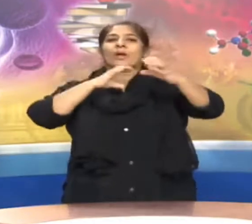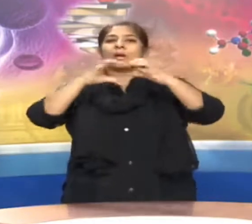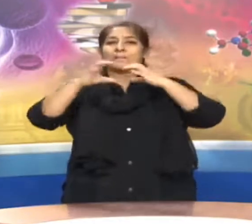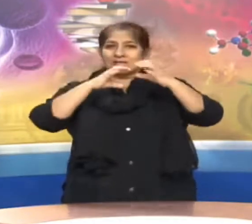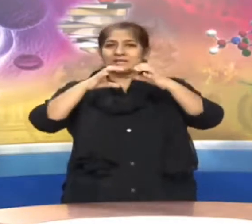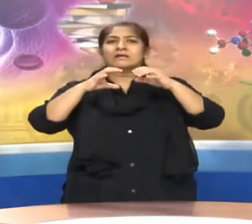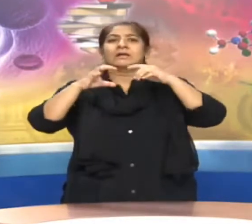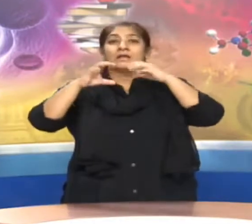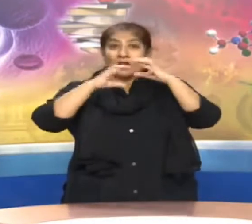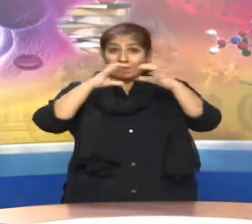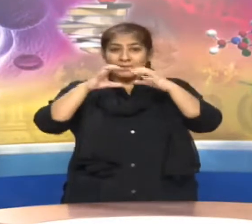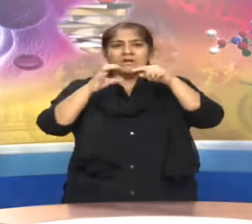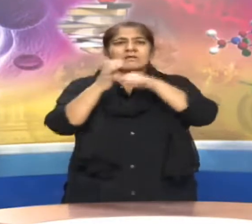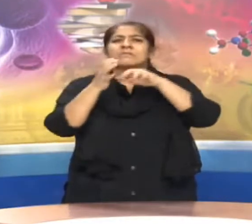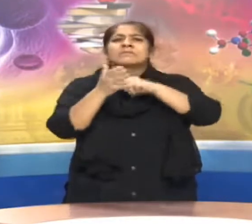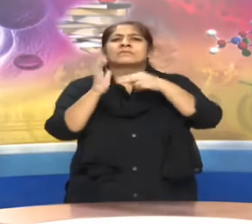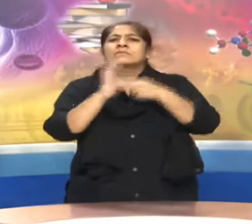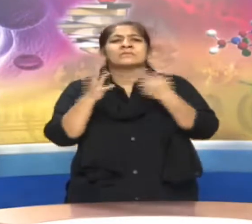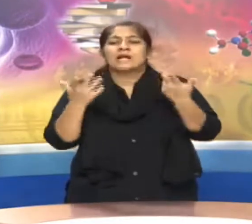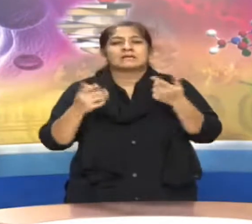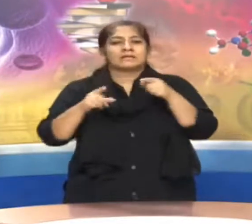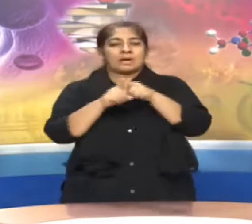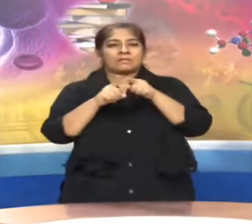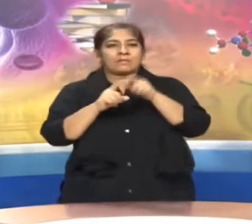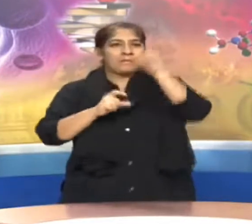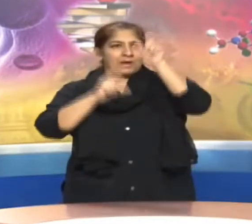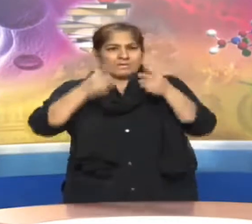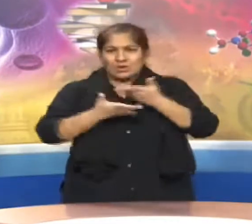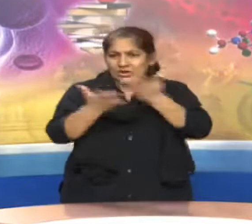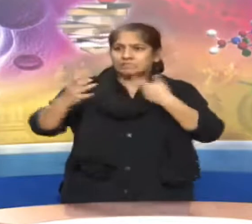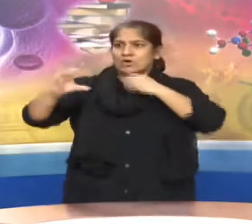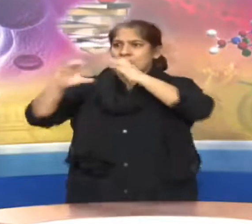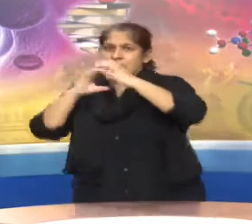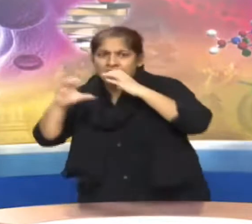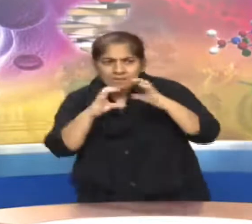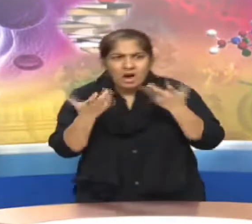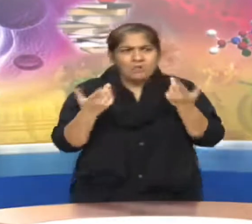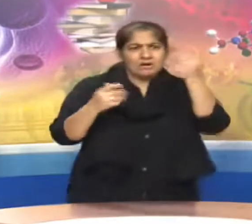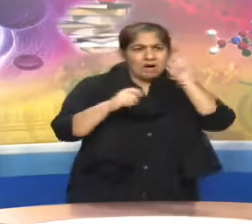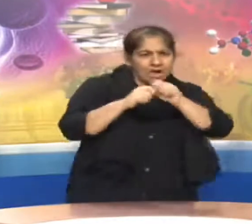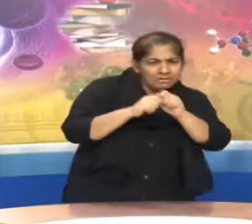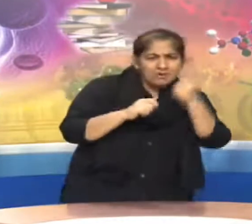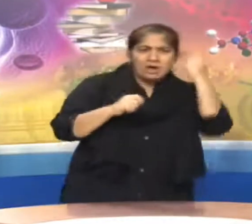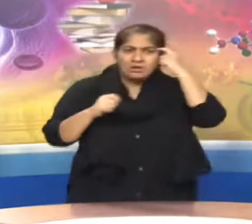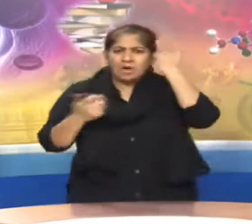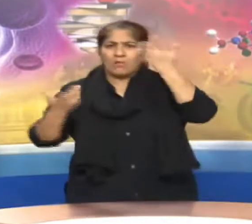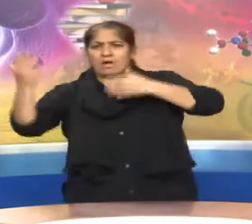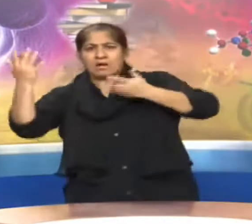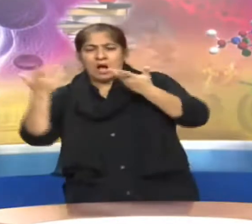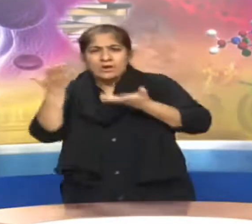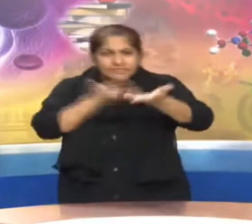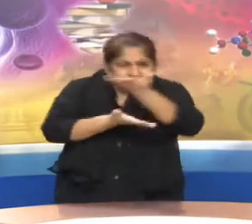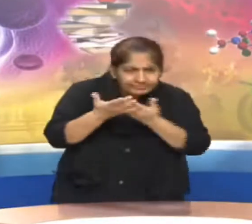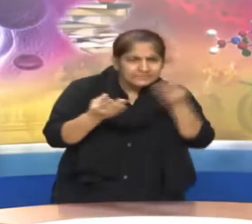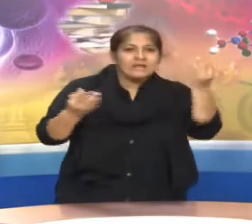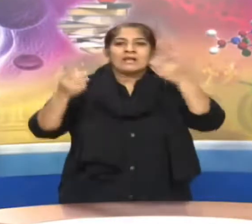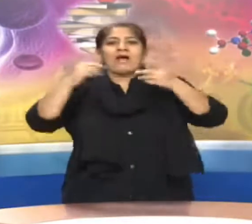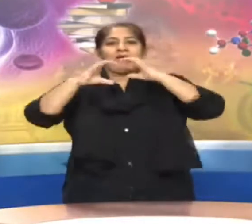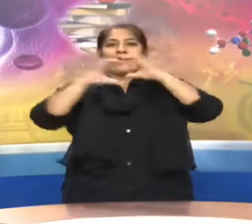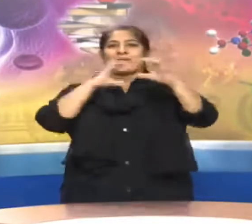first point under the elements of directing is communication. We all do communication in our daily